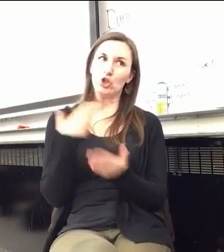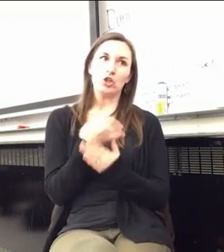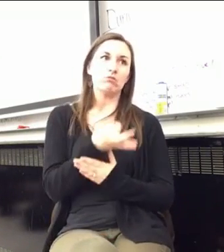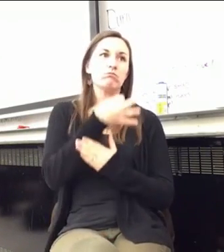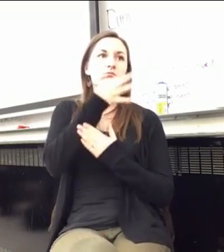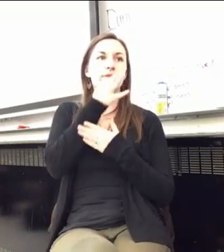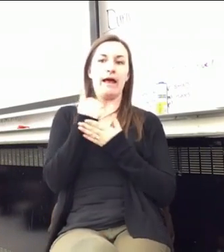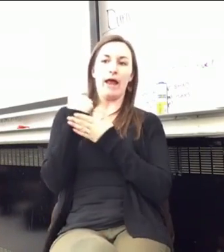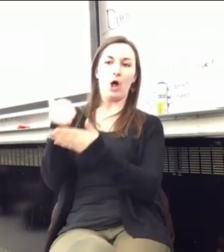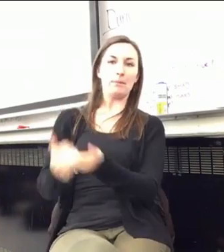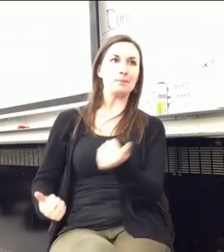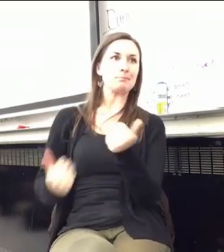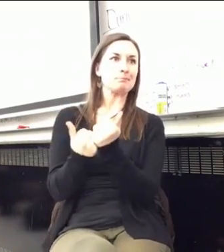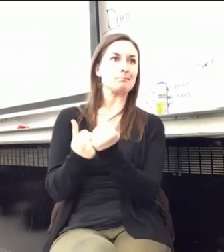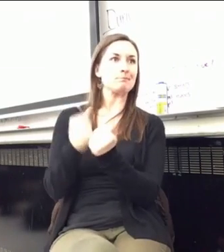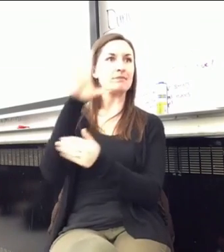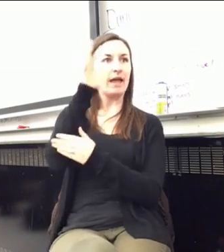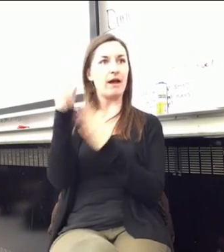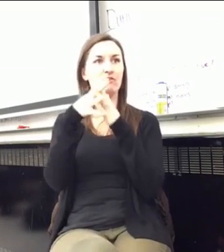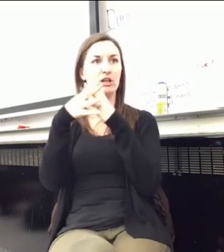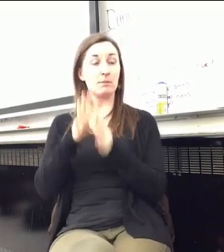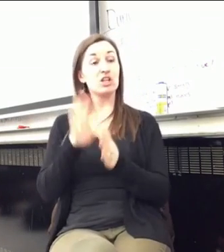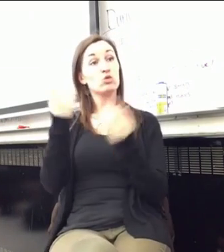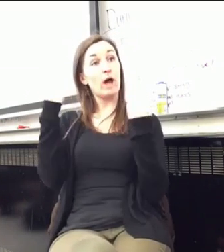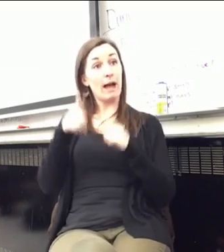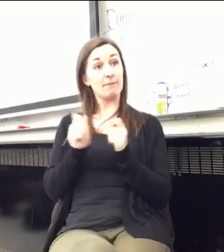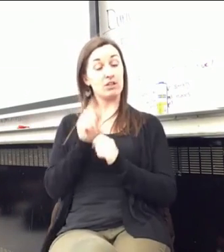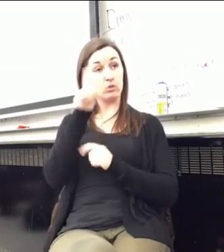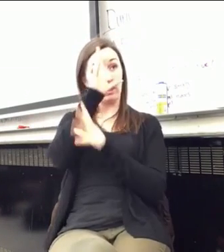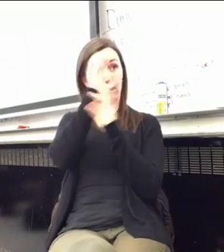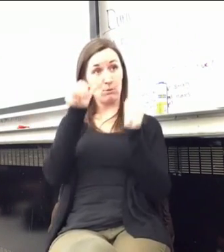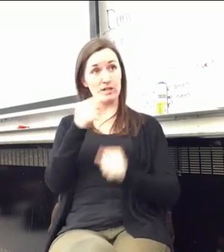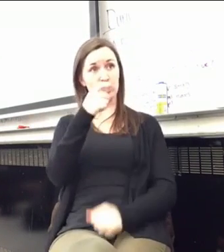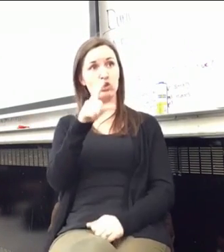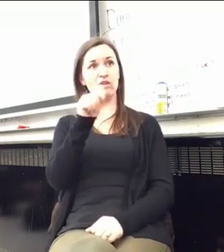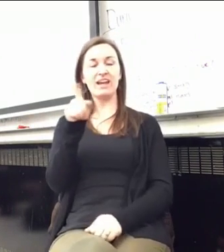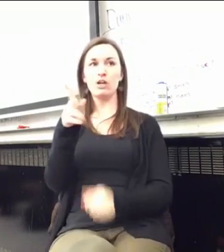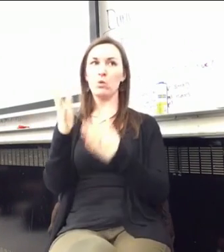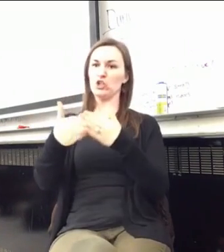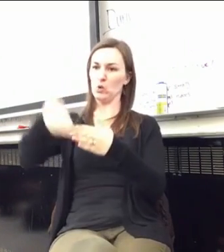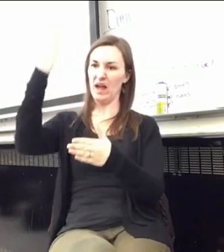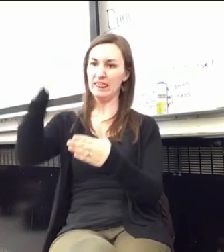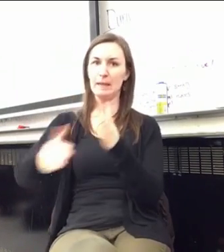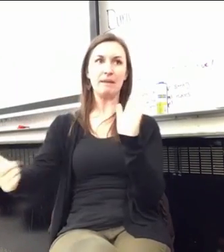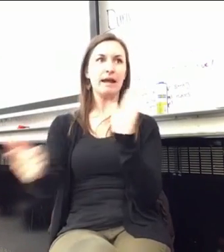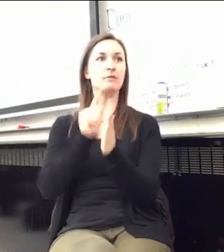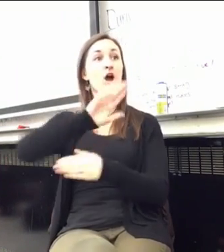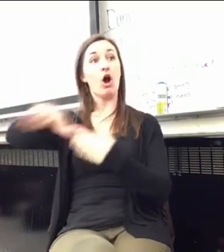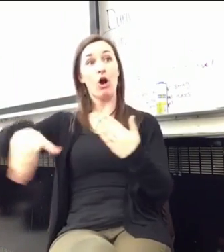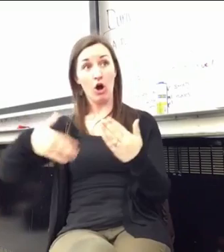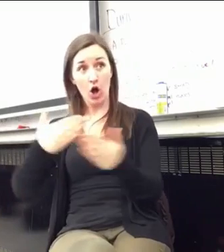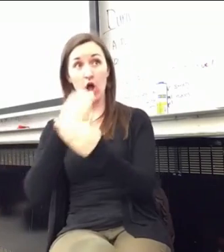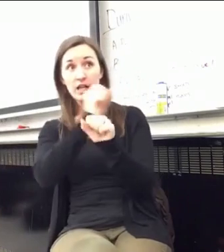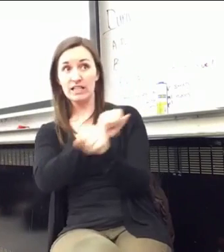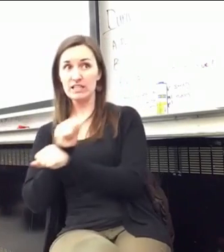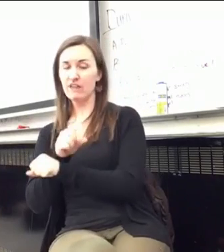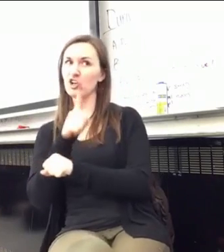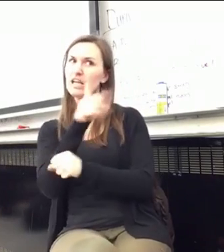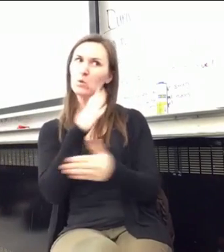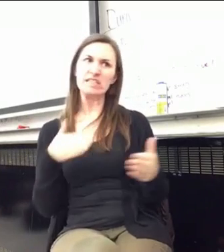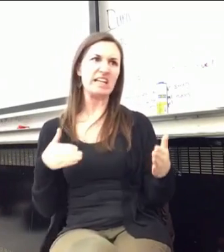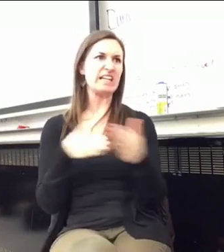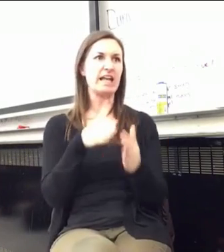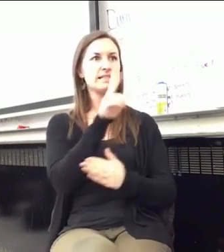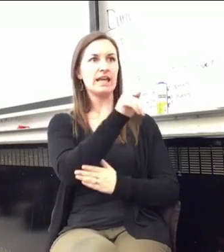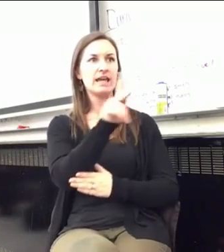out. What happens with Ulysses S. Grant? He begins to want to eliminate all slavery, destroy the KKK. He heavily prosecutes